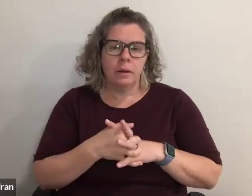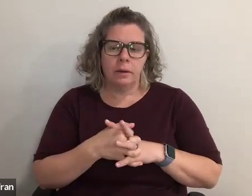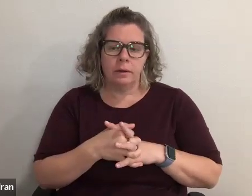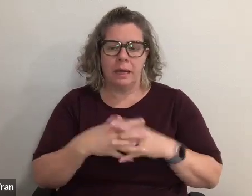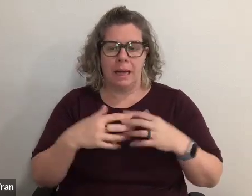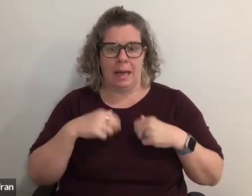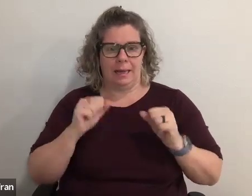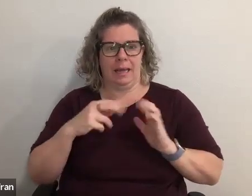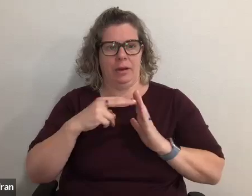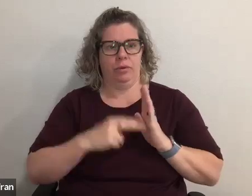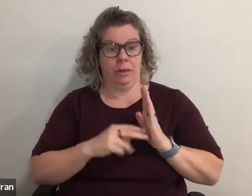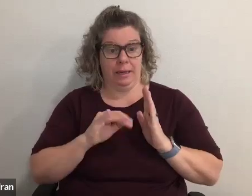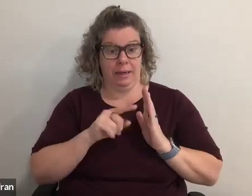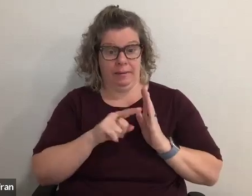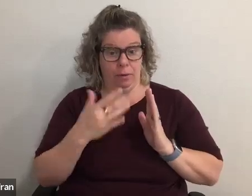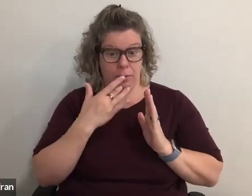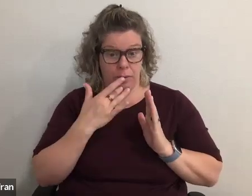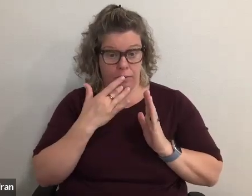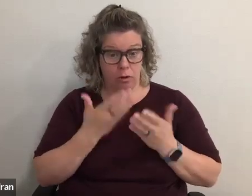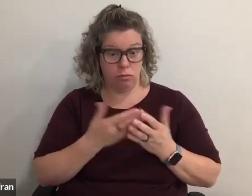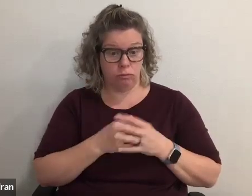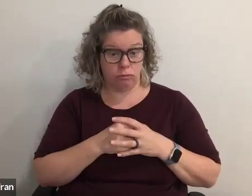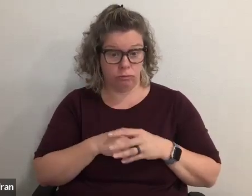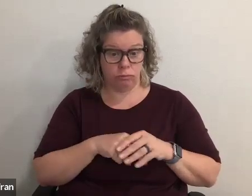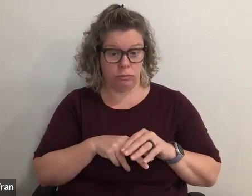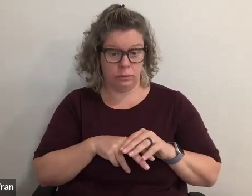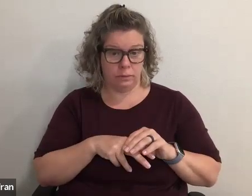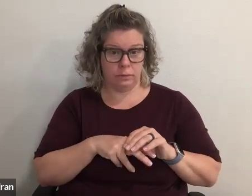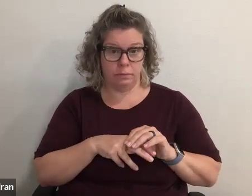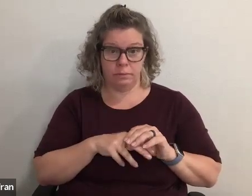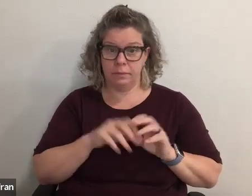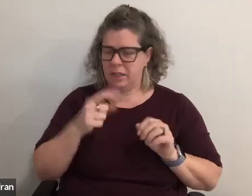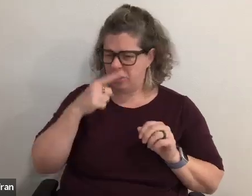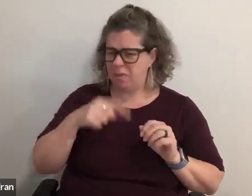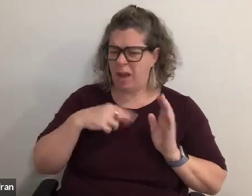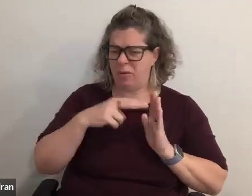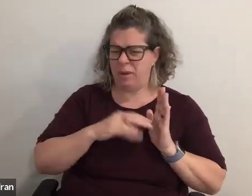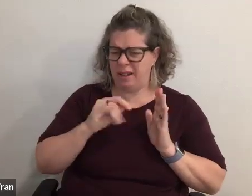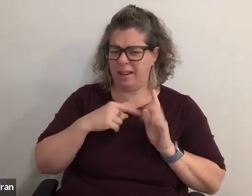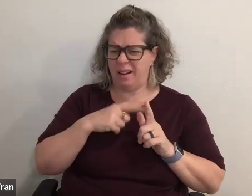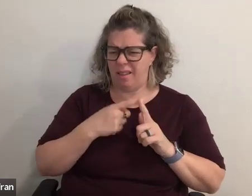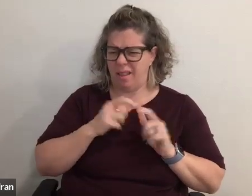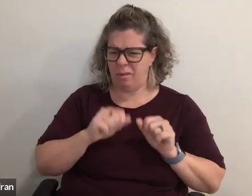and I can read those out if you'd like me to. Yeah, that works. Why don't you read it and then we'll.